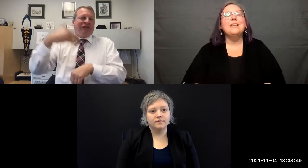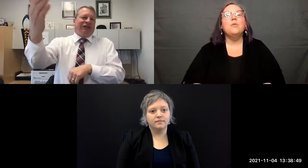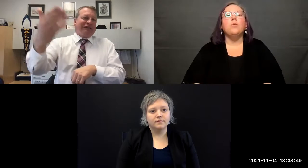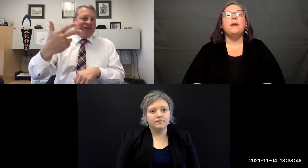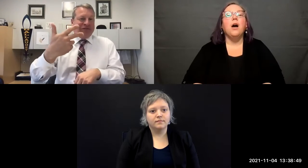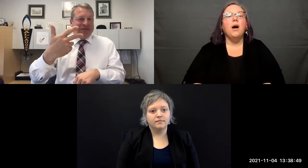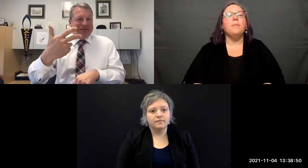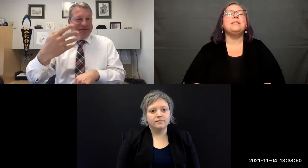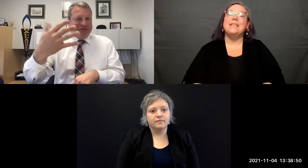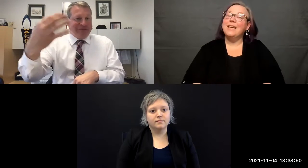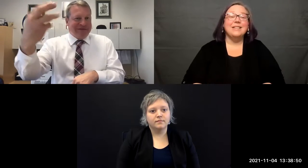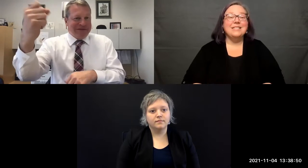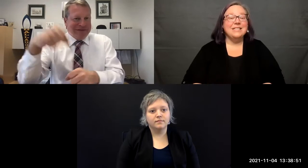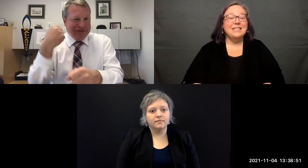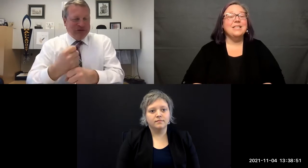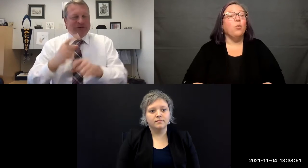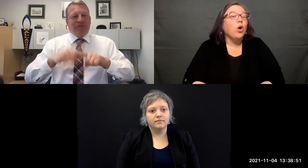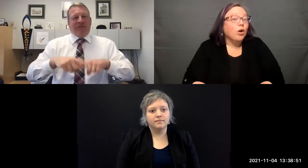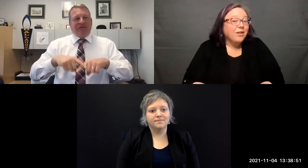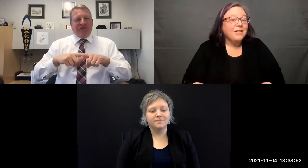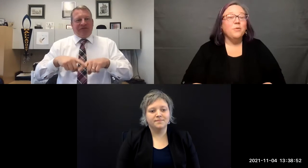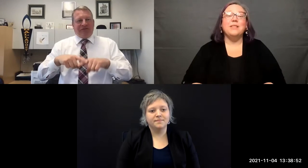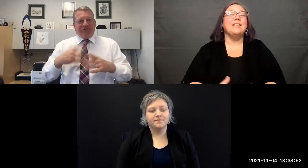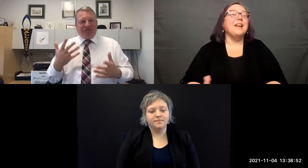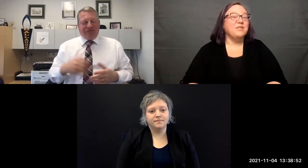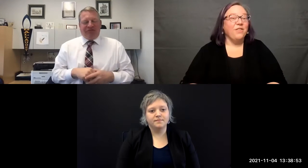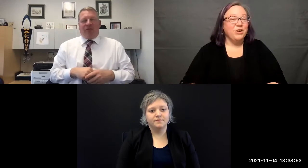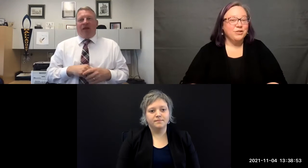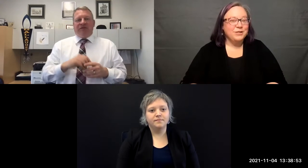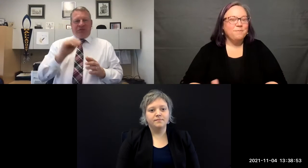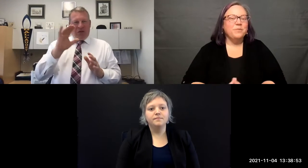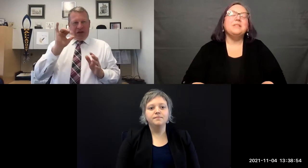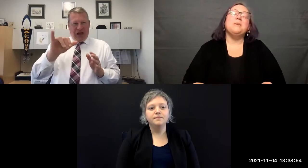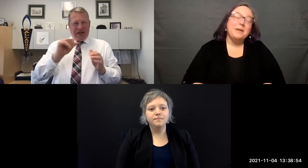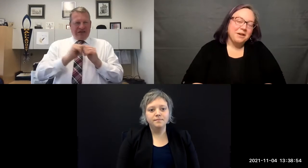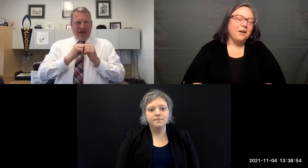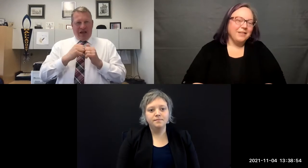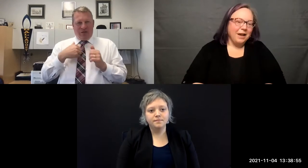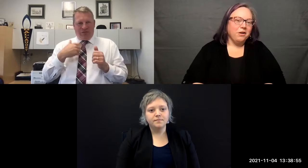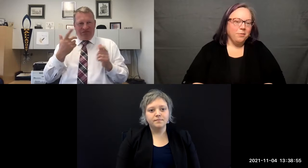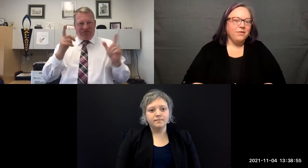it will become CEASD's work within the next 5 years, depending on the outcome of that.